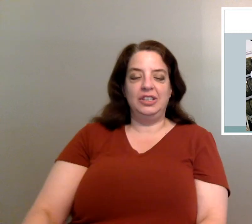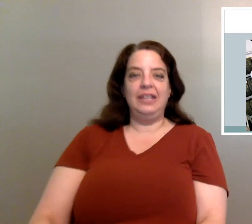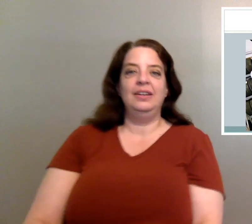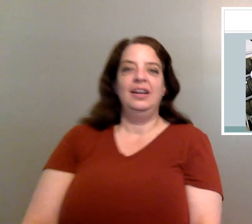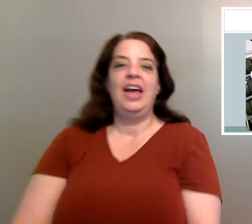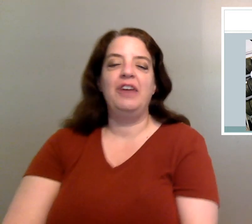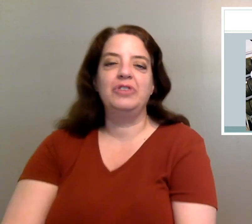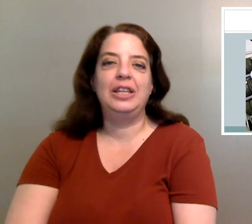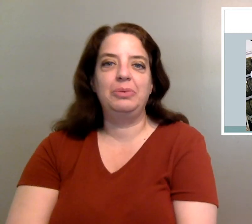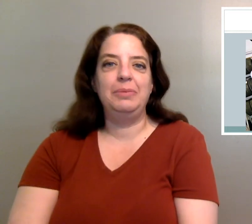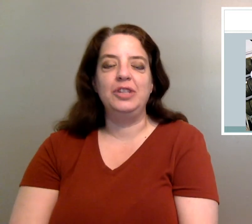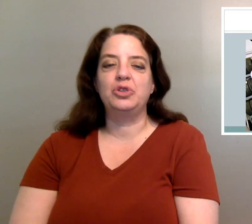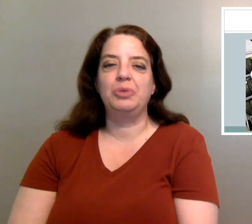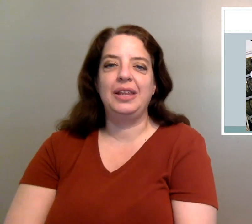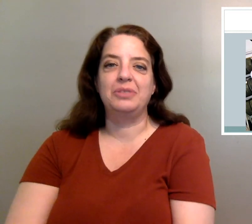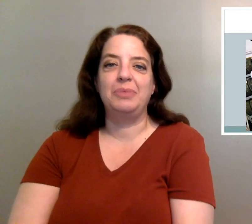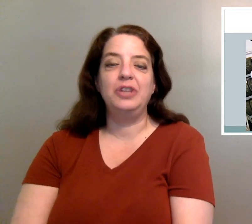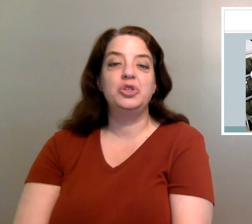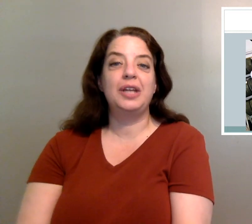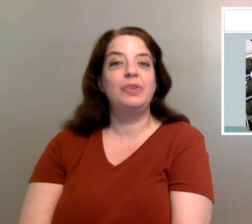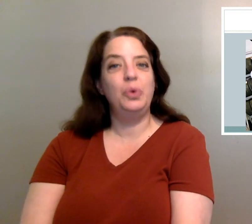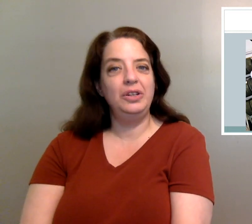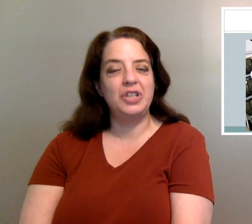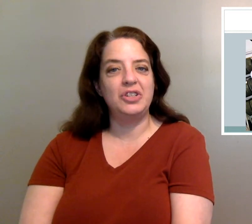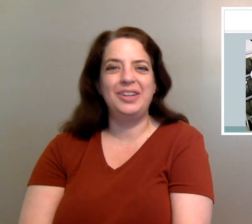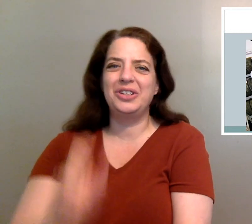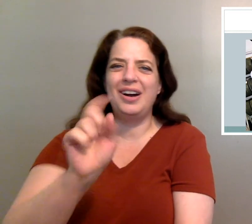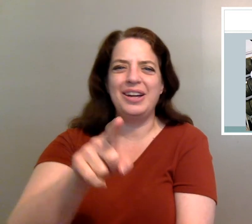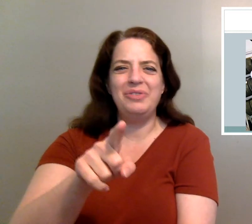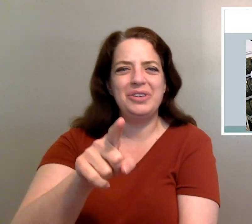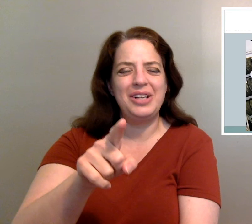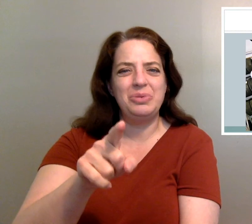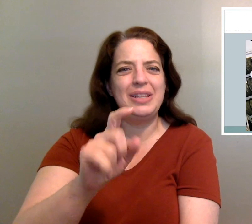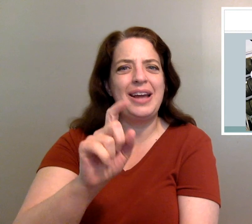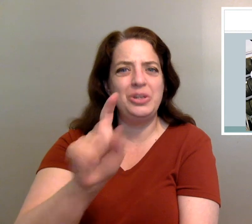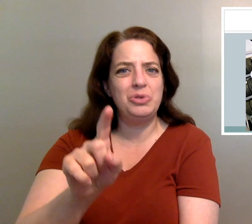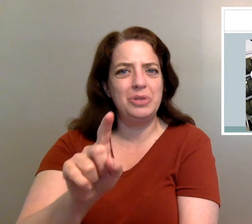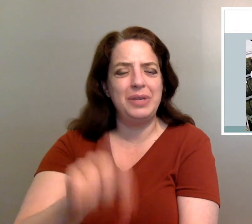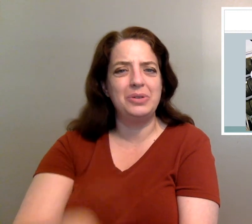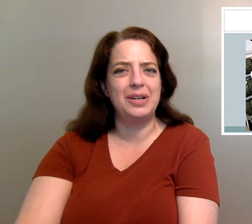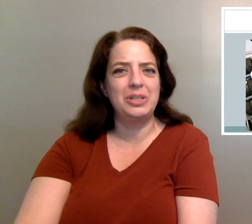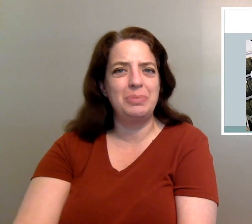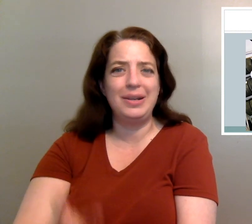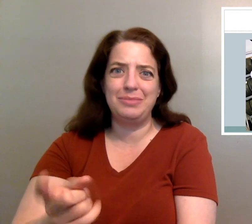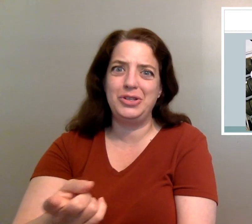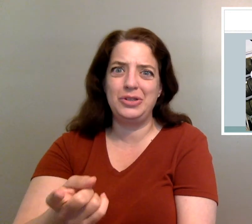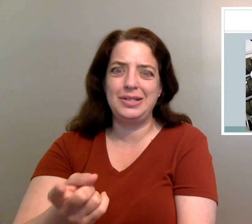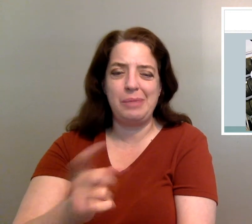Occasionally, every 3 months or 3,000 miles, you should have an oil change on your car. If you're not doing that, you should be. Go talk to your parents and make sure that's happening,